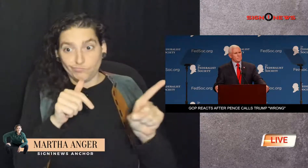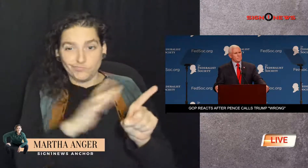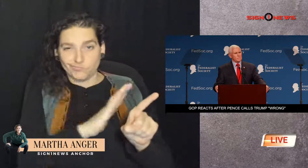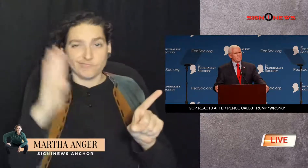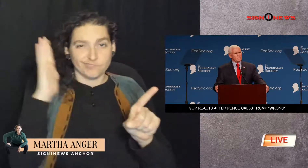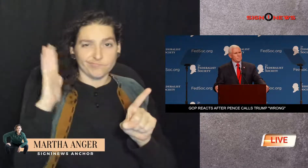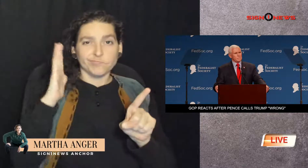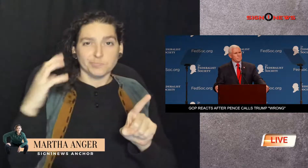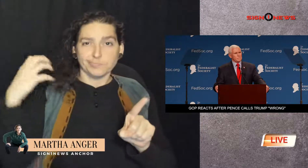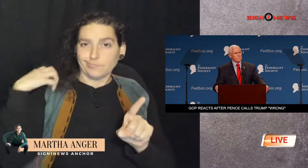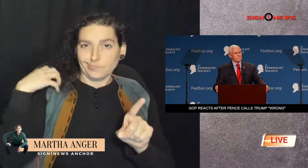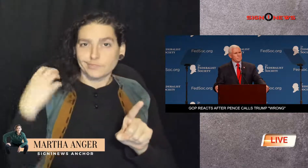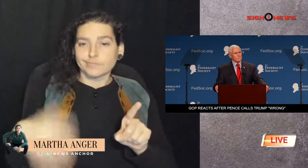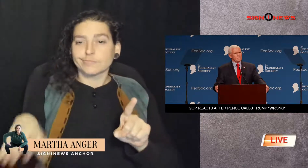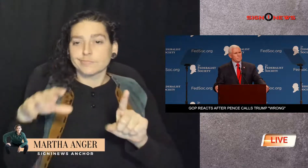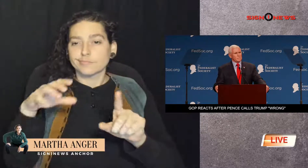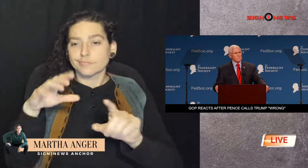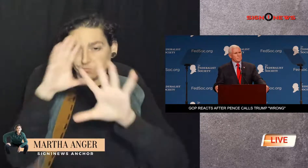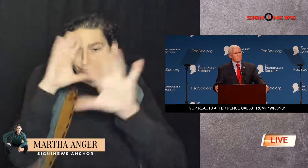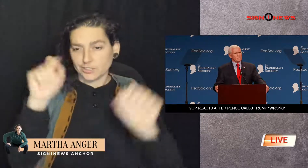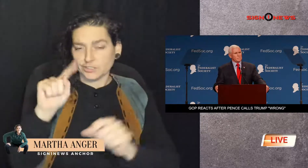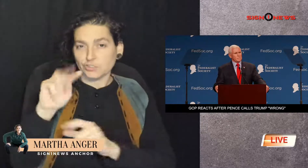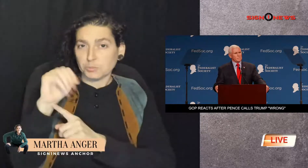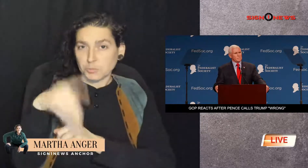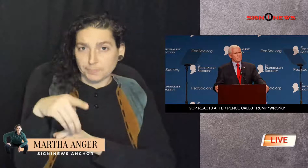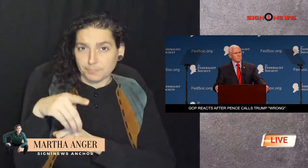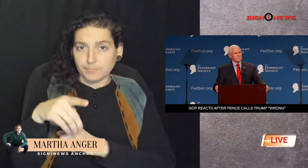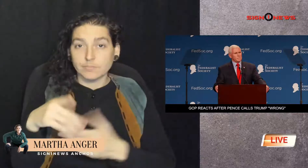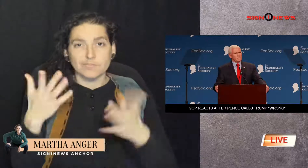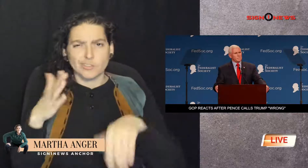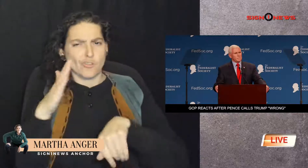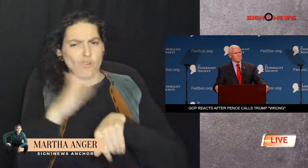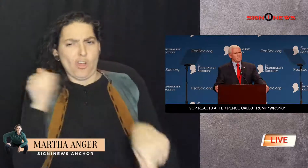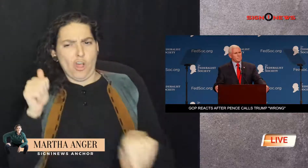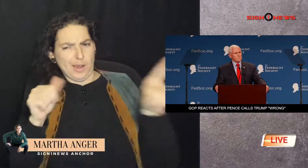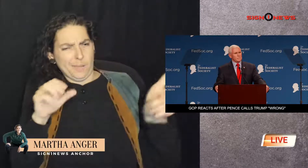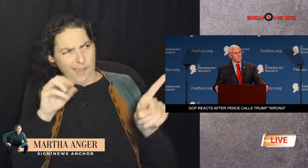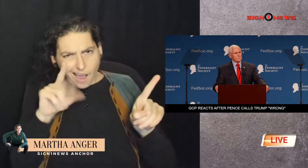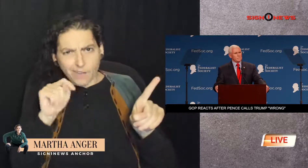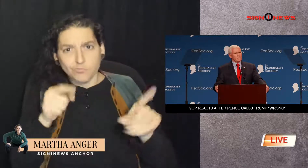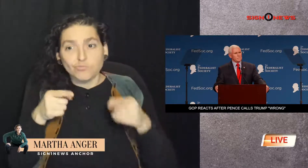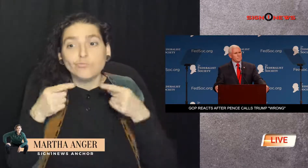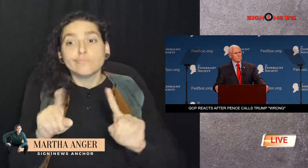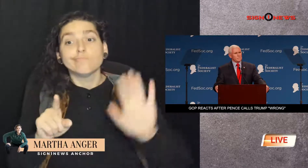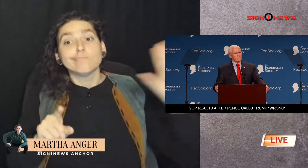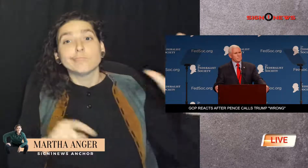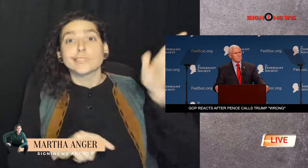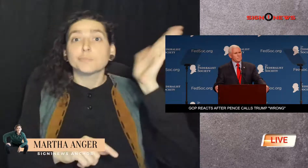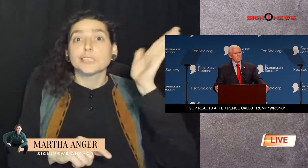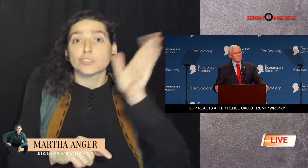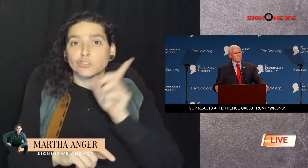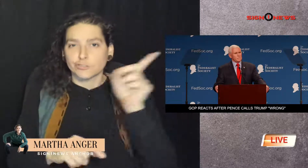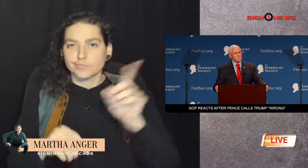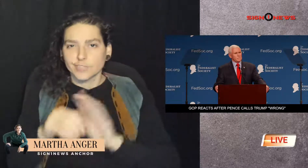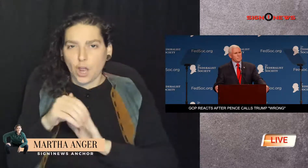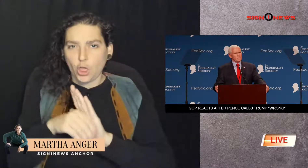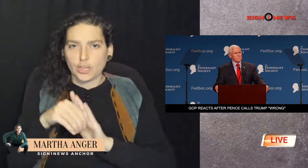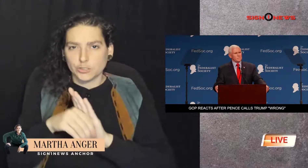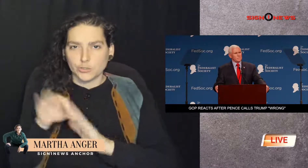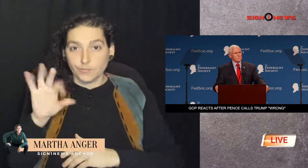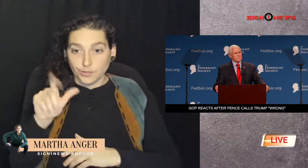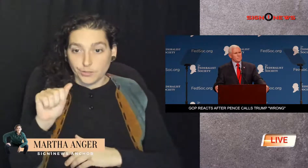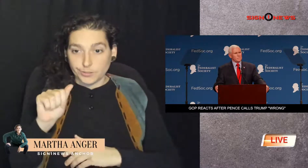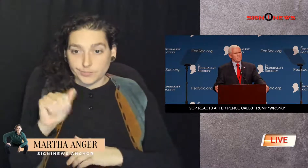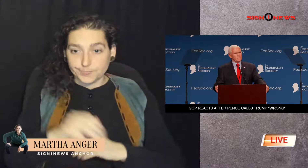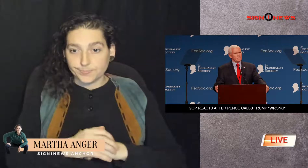former Vice President Mike Pence delivered his strongest response to his former boss, President Donald Trump,